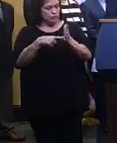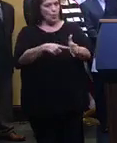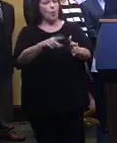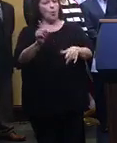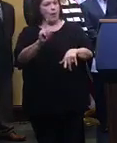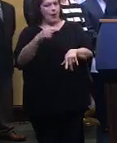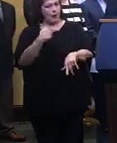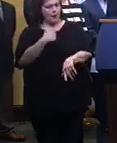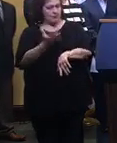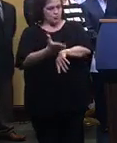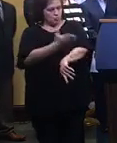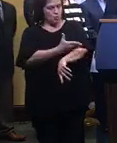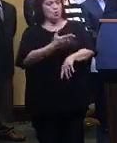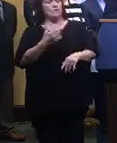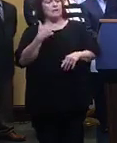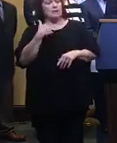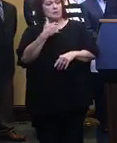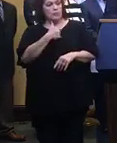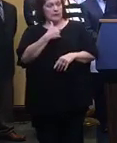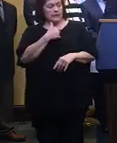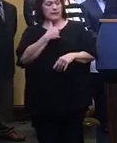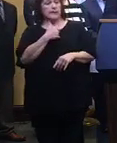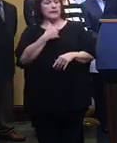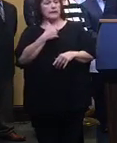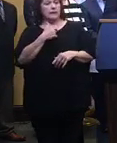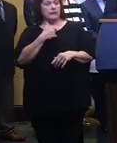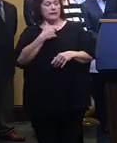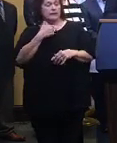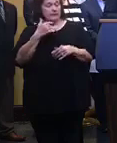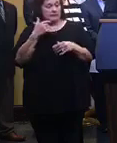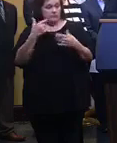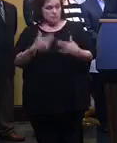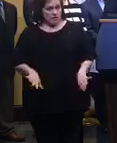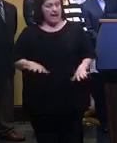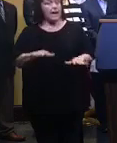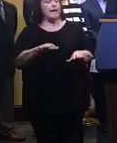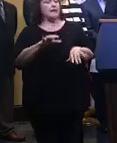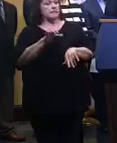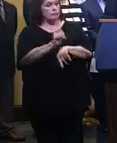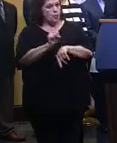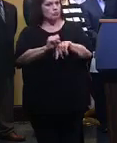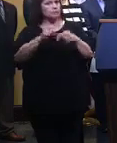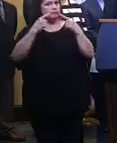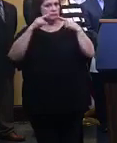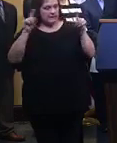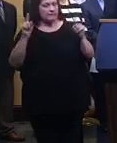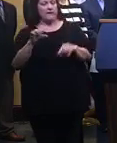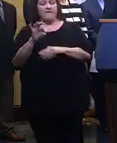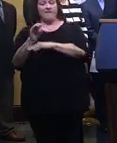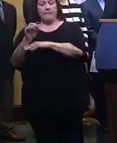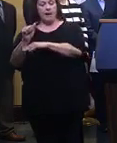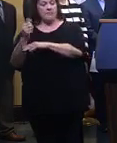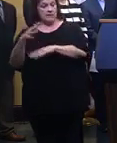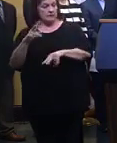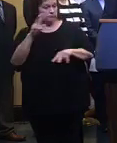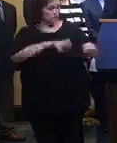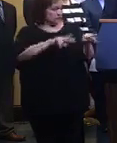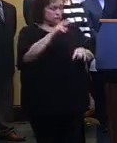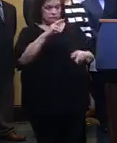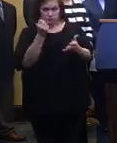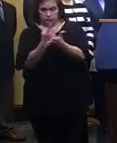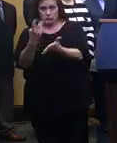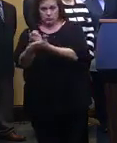we've reached all project thresholds. FEMA's approved those projects, and you're seeing that work going. Hagen-Lafitte is a perfect example of that. You can see some imagery on